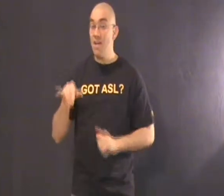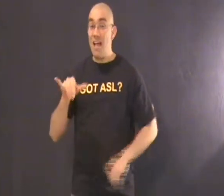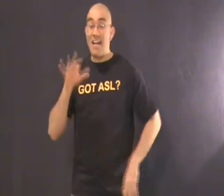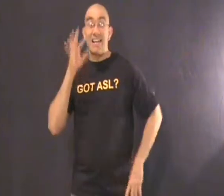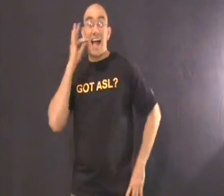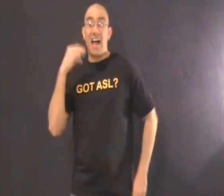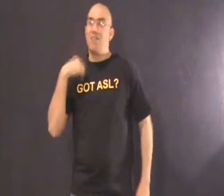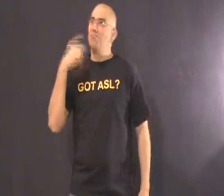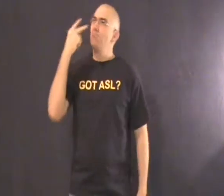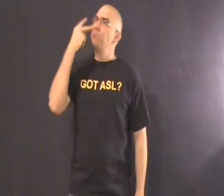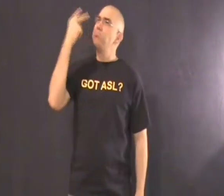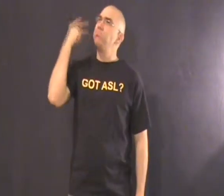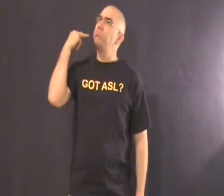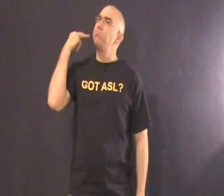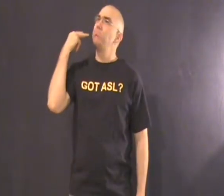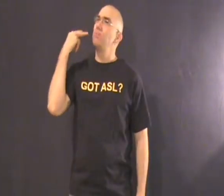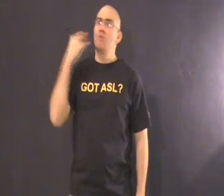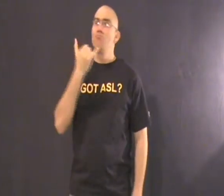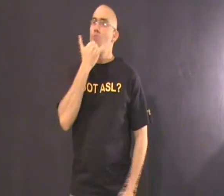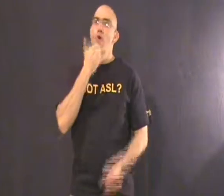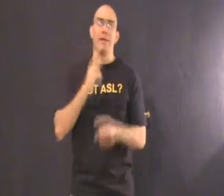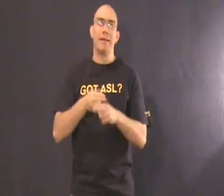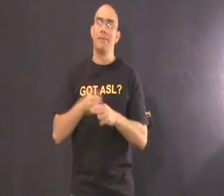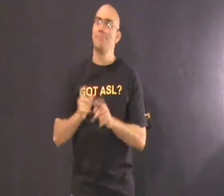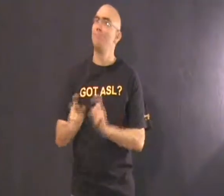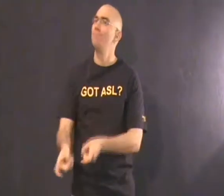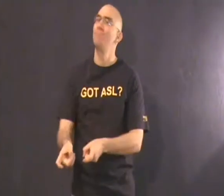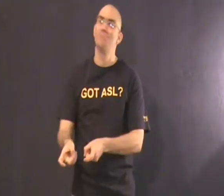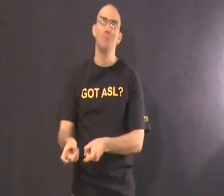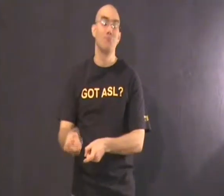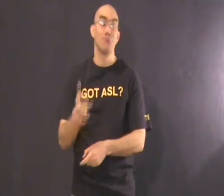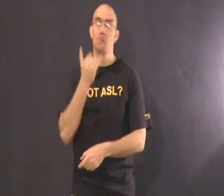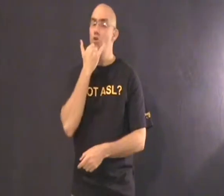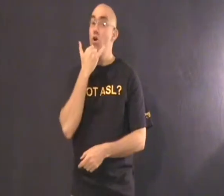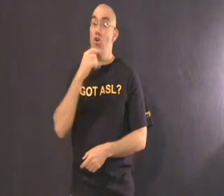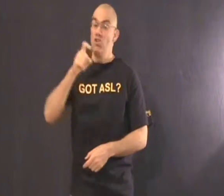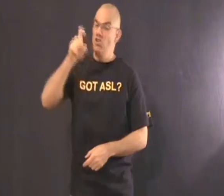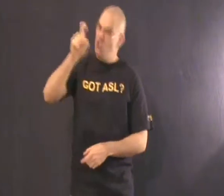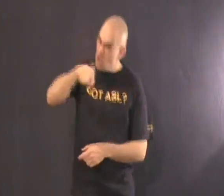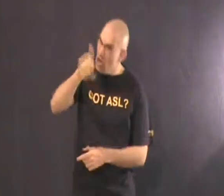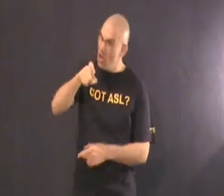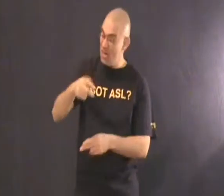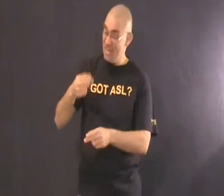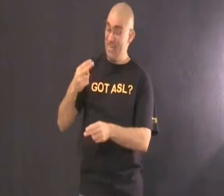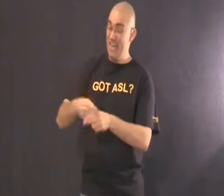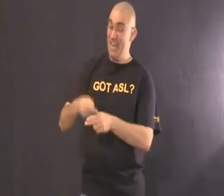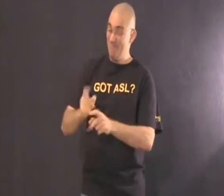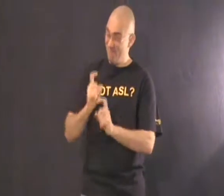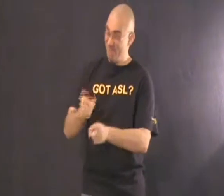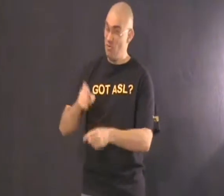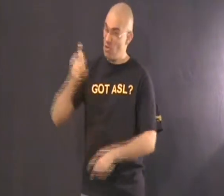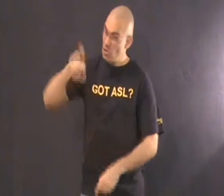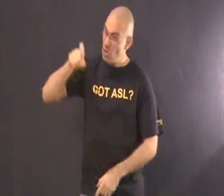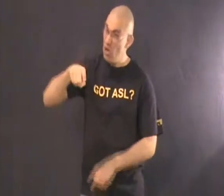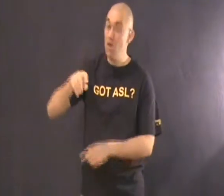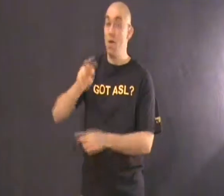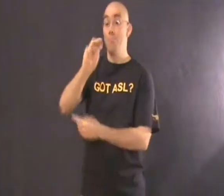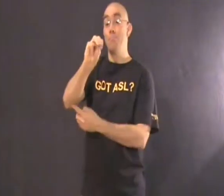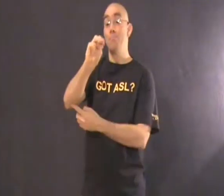This cat that I grew up with, looking back now, I really misnamed this cat. I should have given it